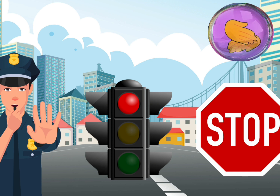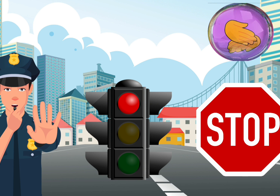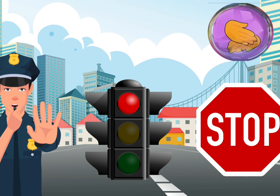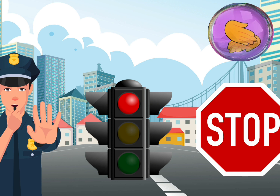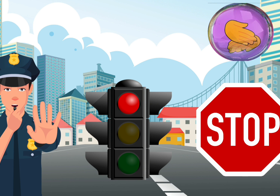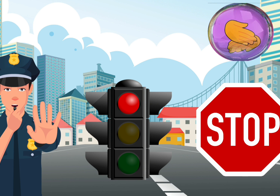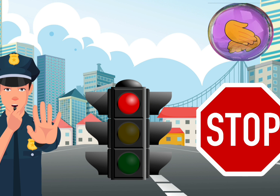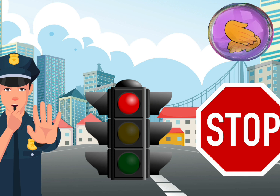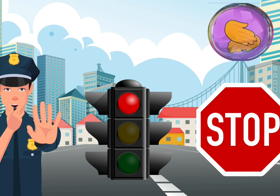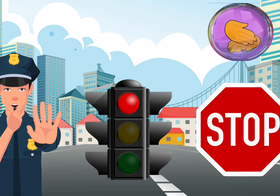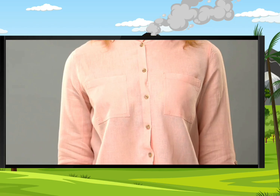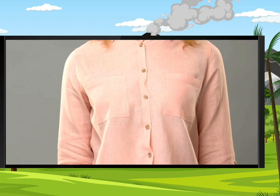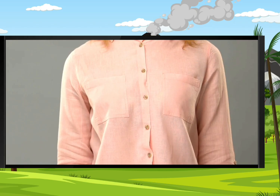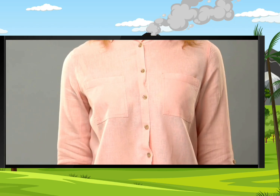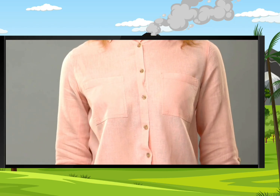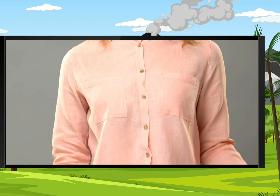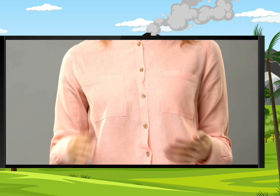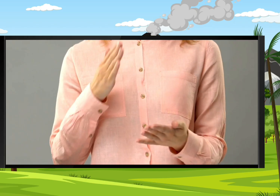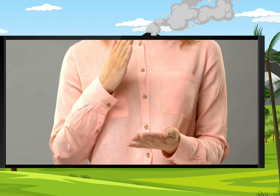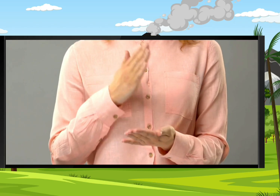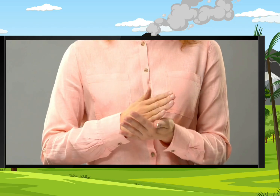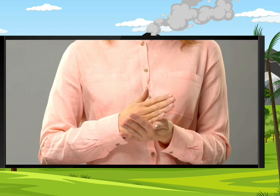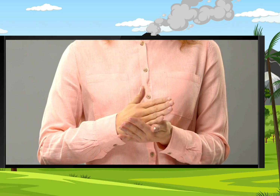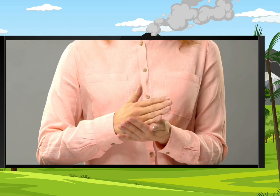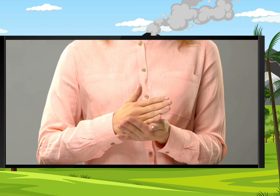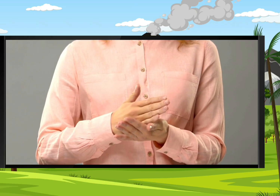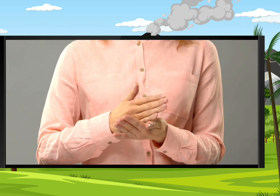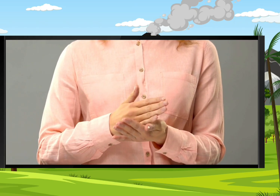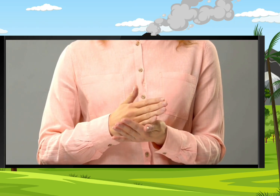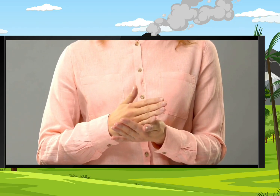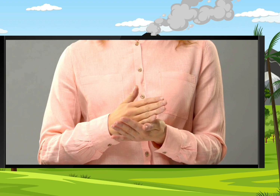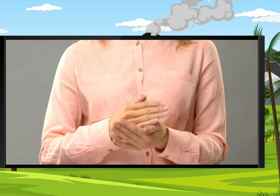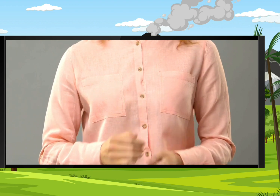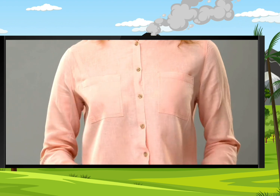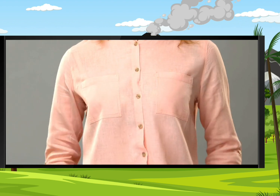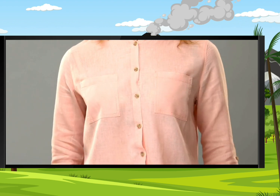stop. Sign stop.